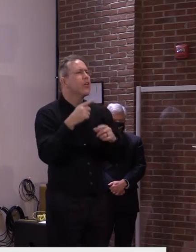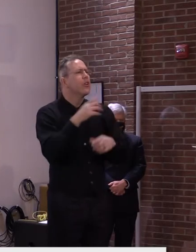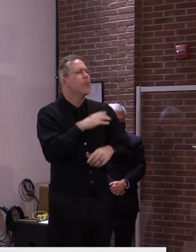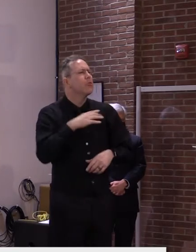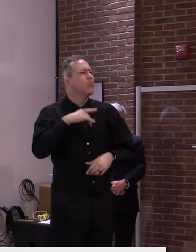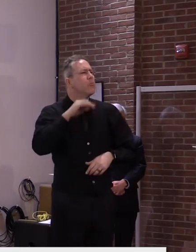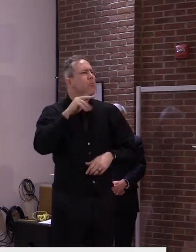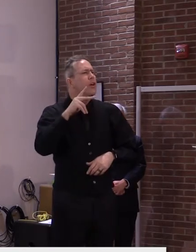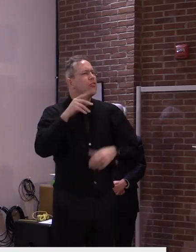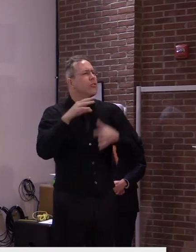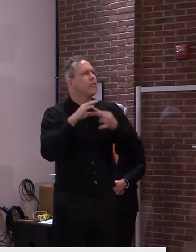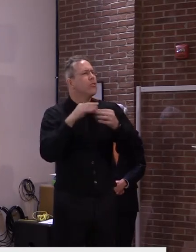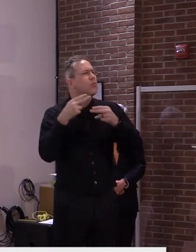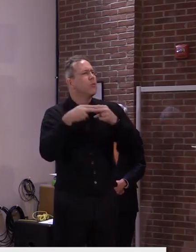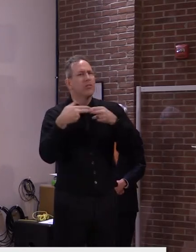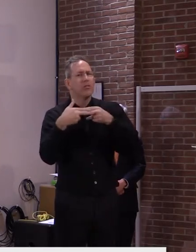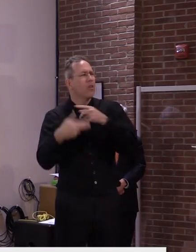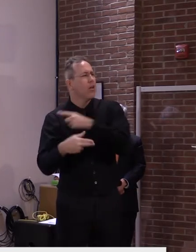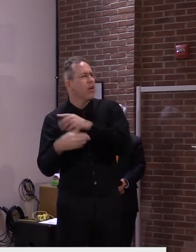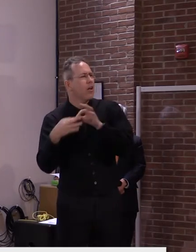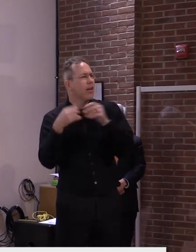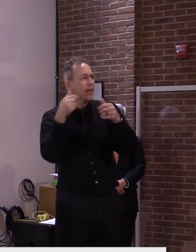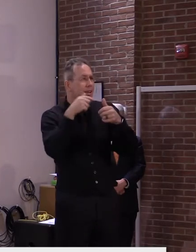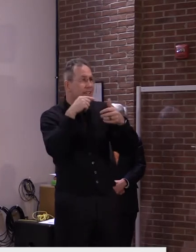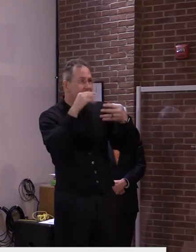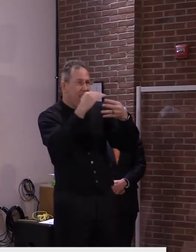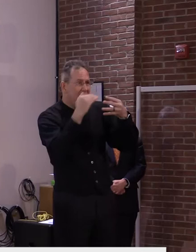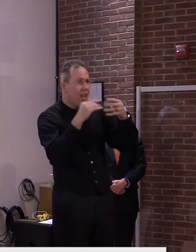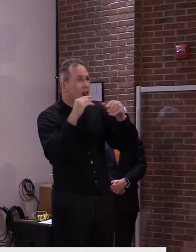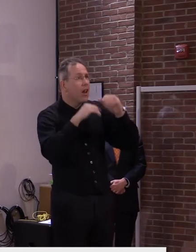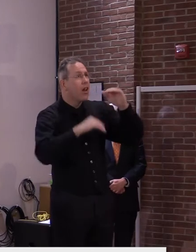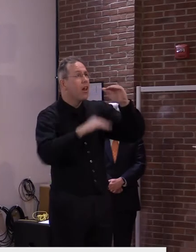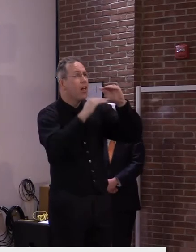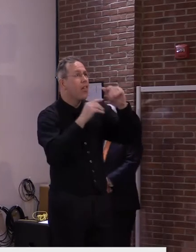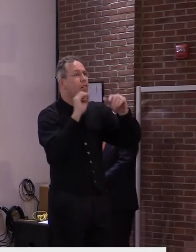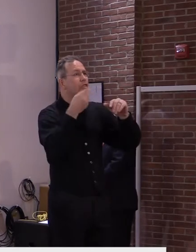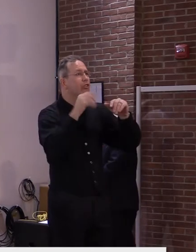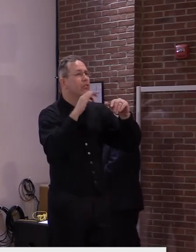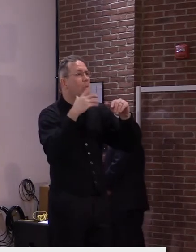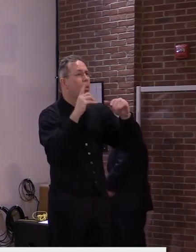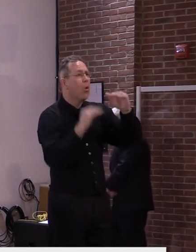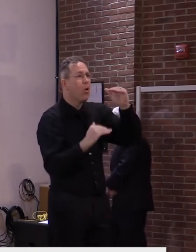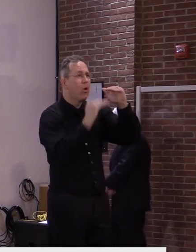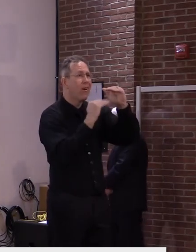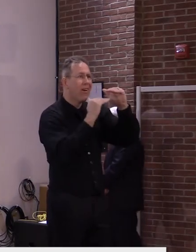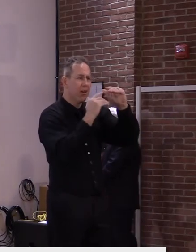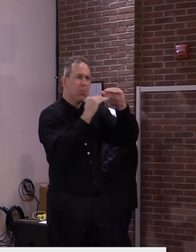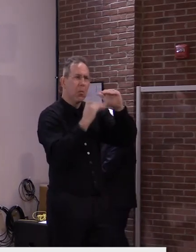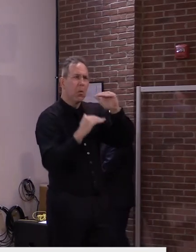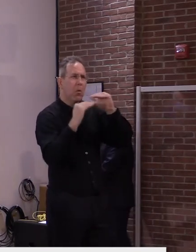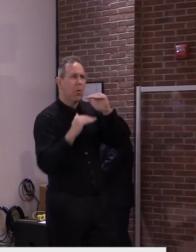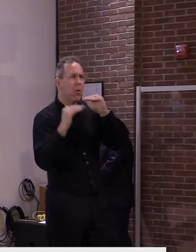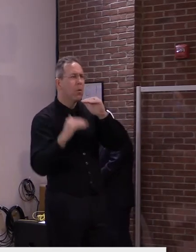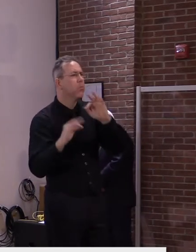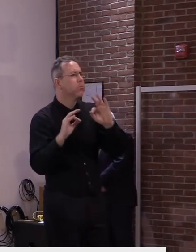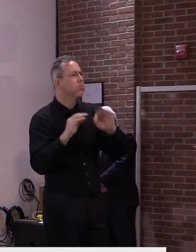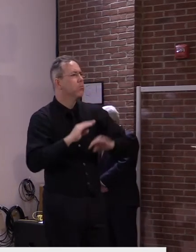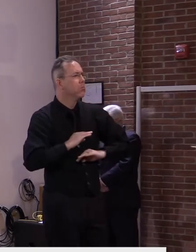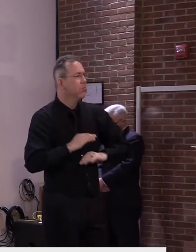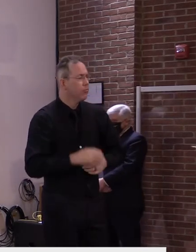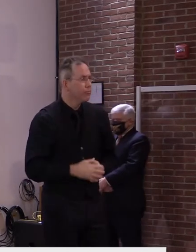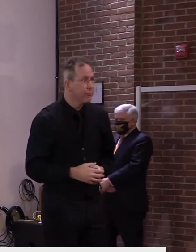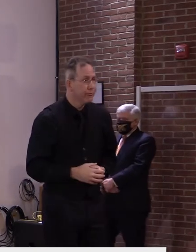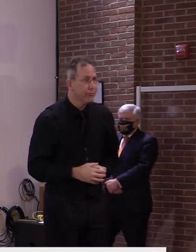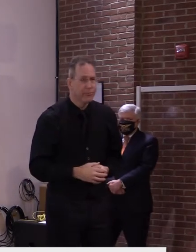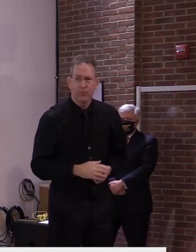to watch that very carefully. Thanks. Steve? Governor, just a quick question on your reaction perhaps